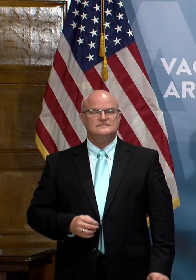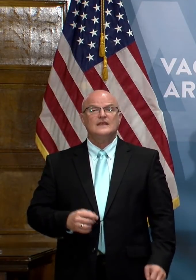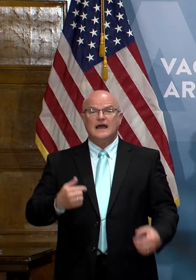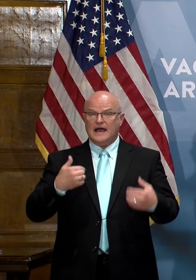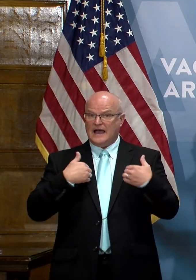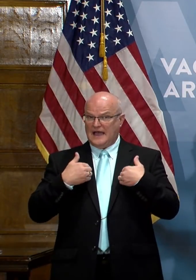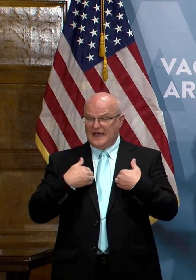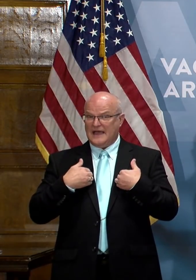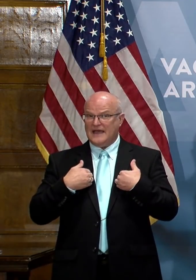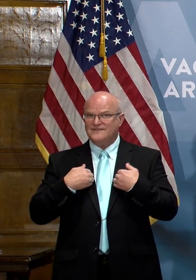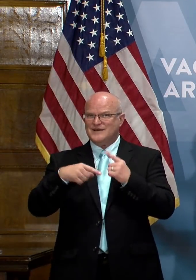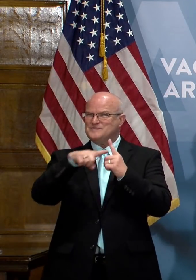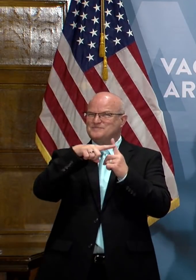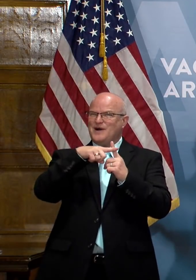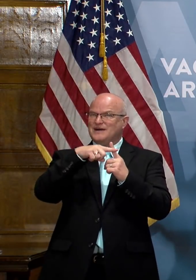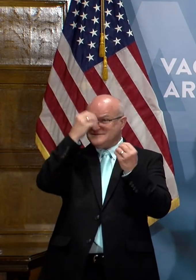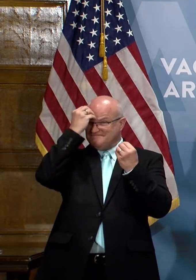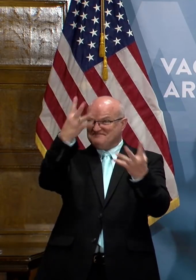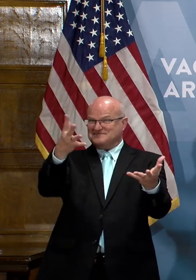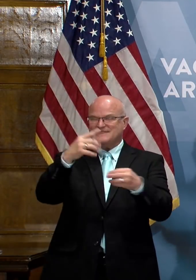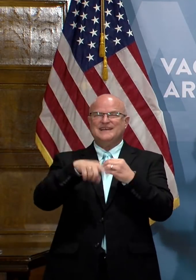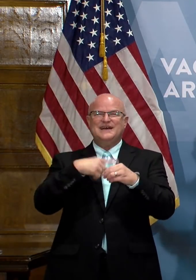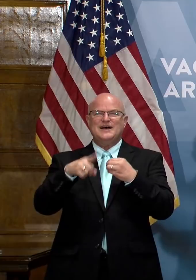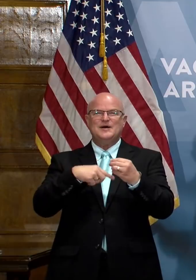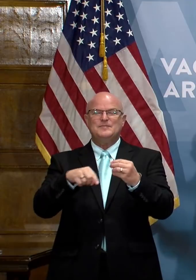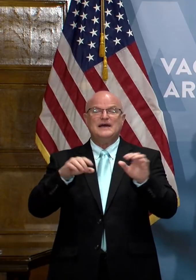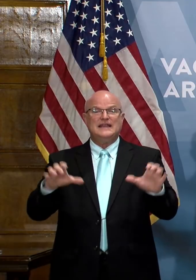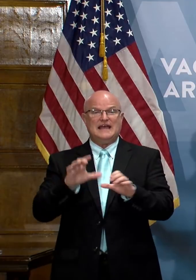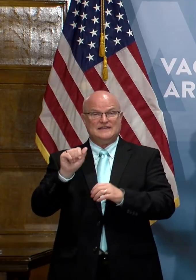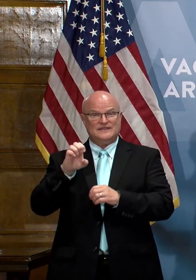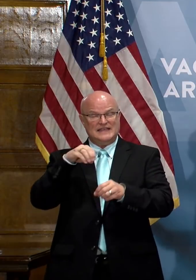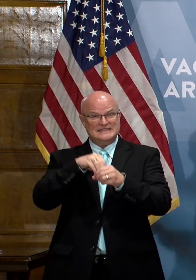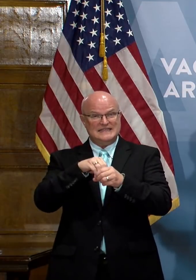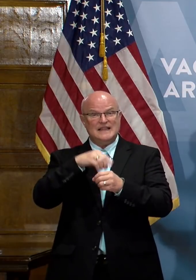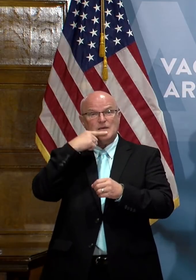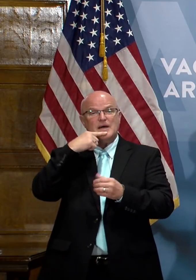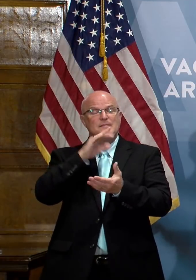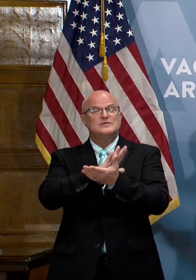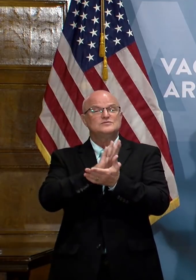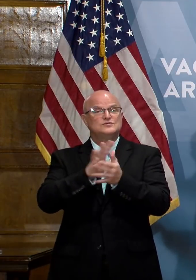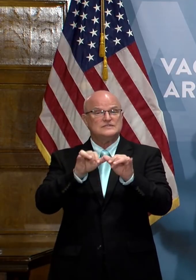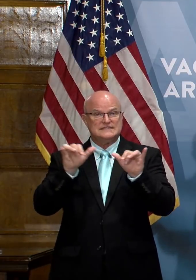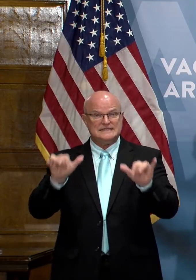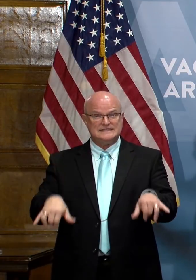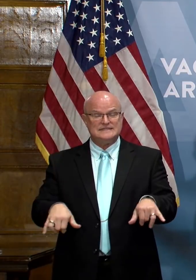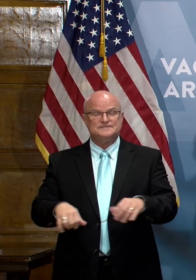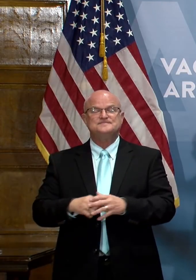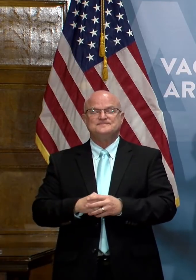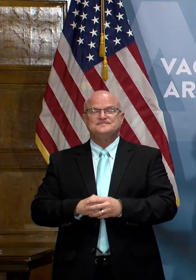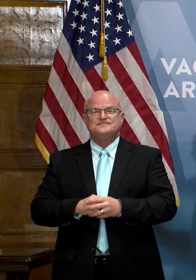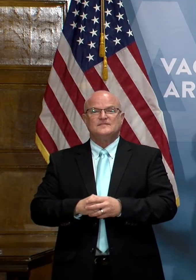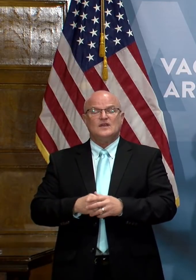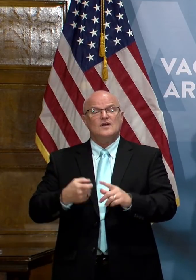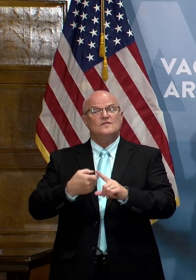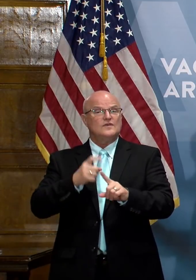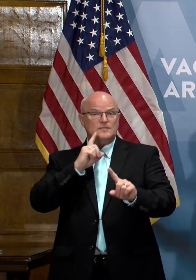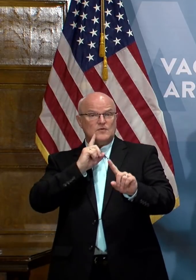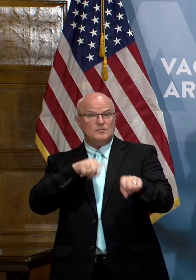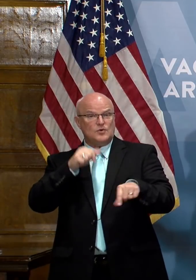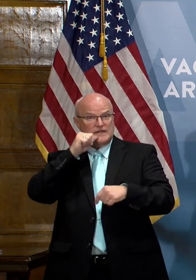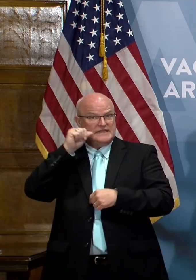I do have some positive news to report regarding the number of active cases in our public school system. From the